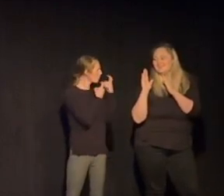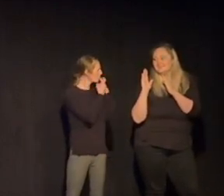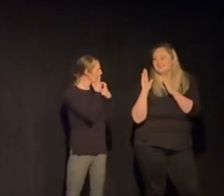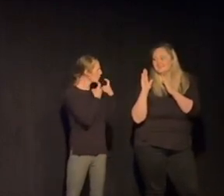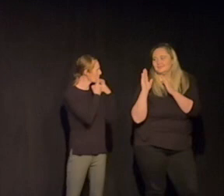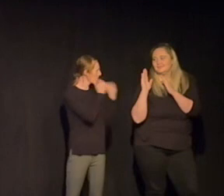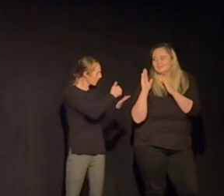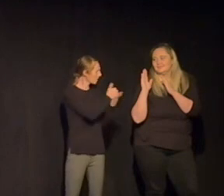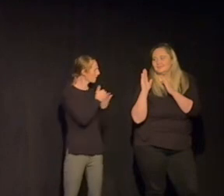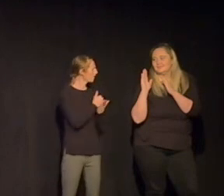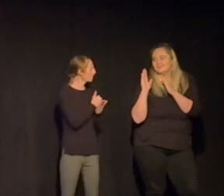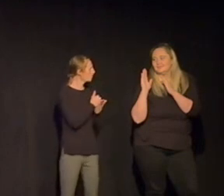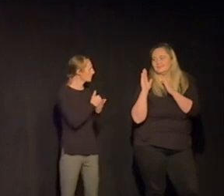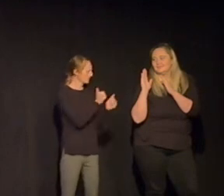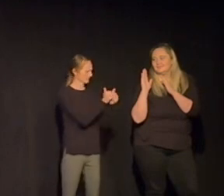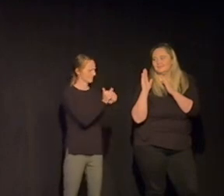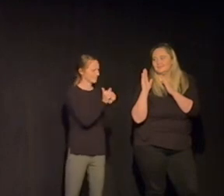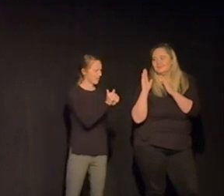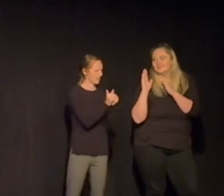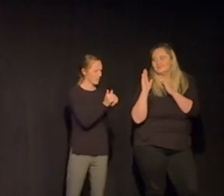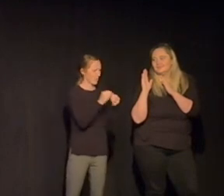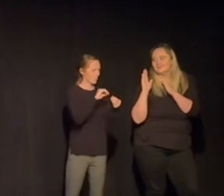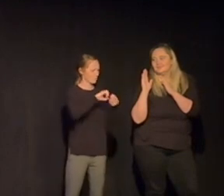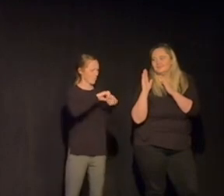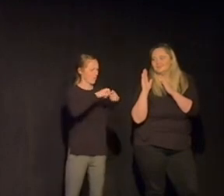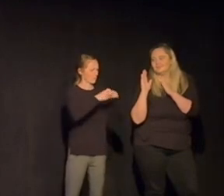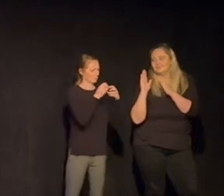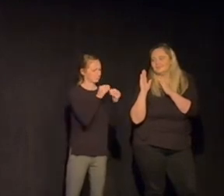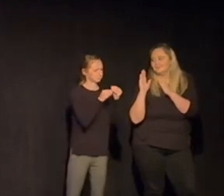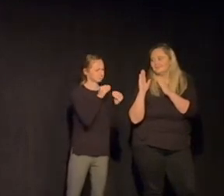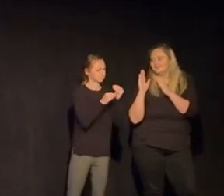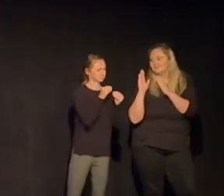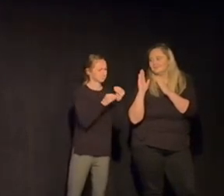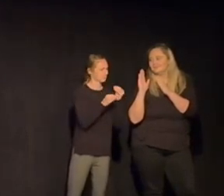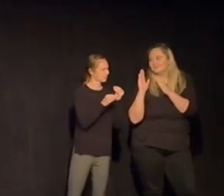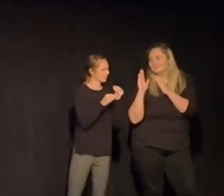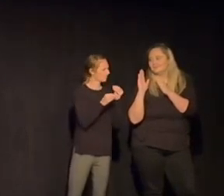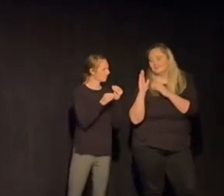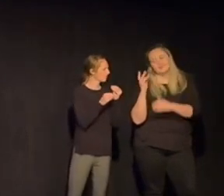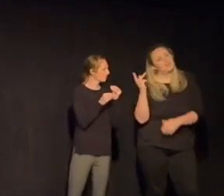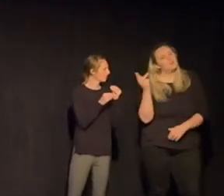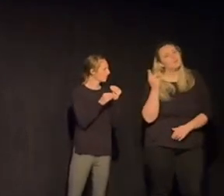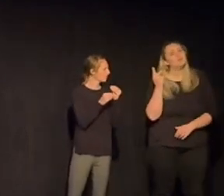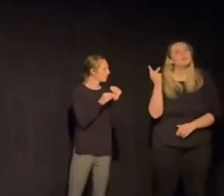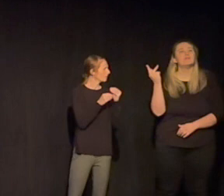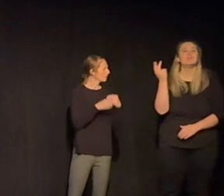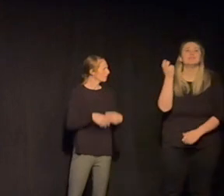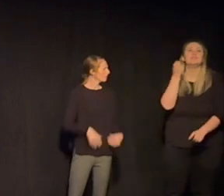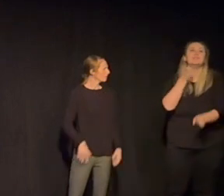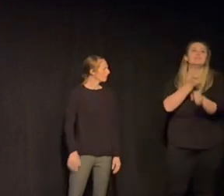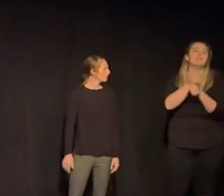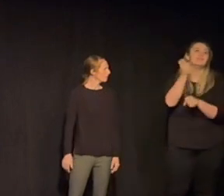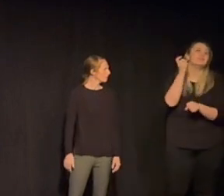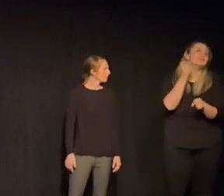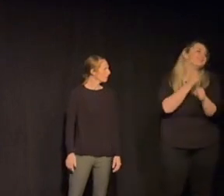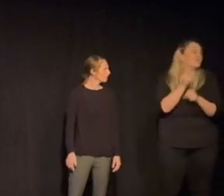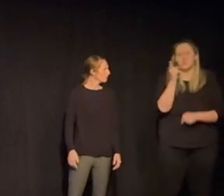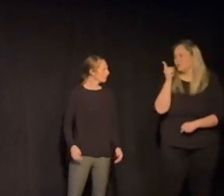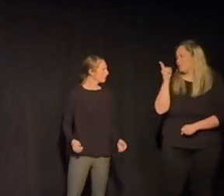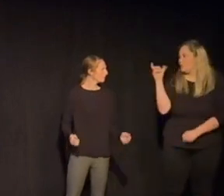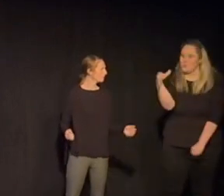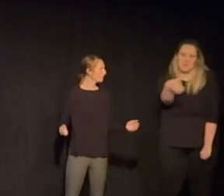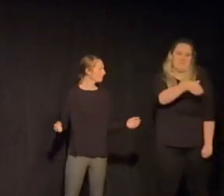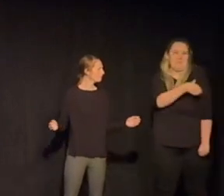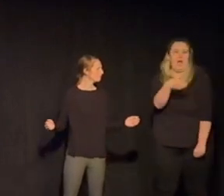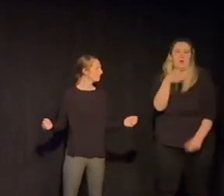get through it together. We're jokes, you and I. The man with the power of an atomic